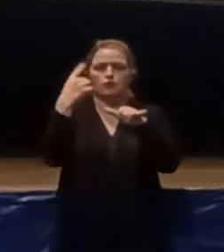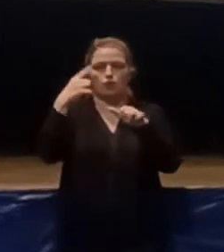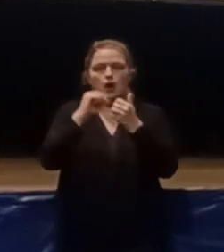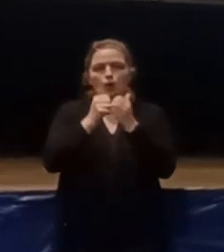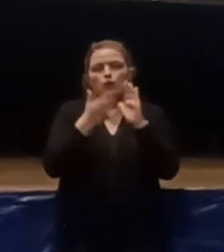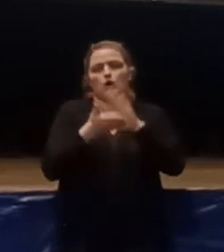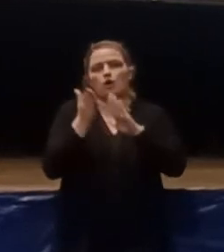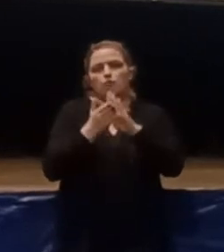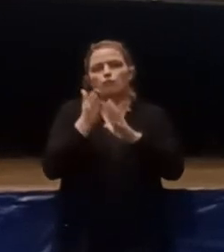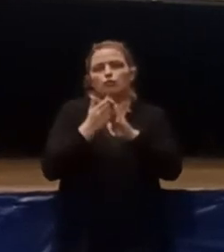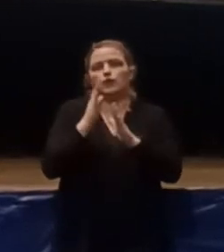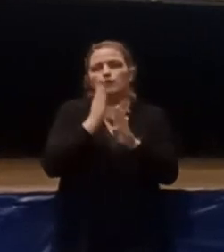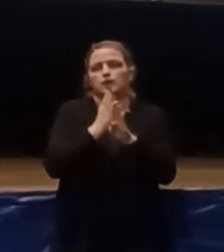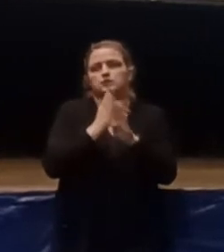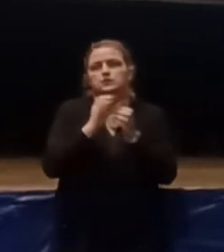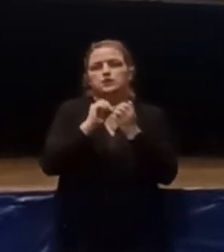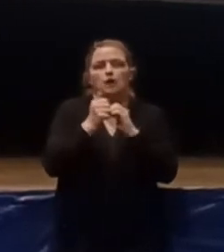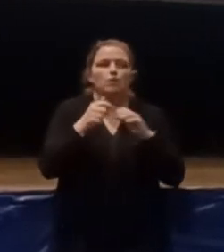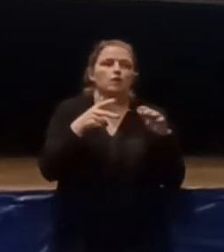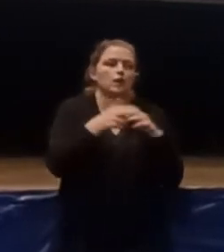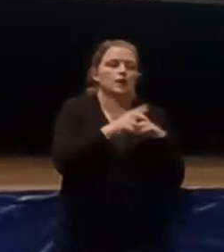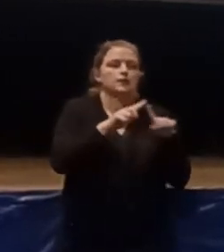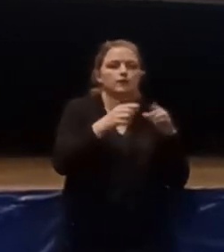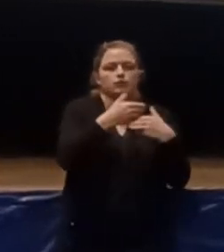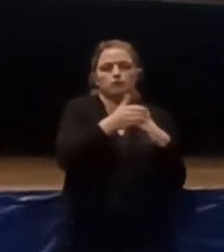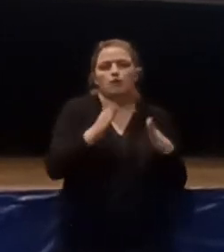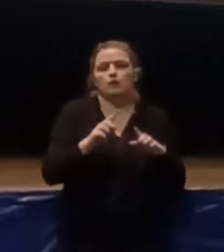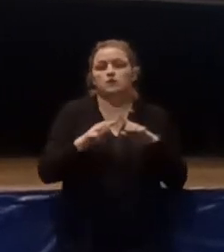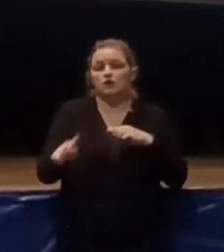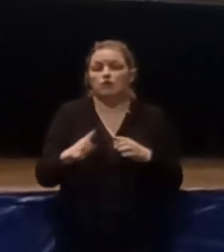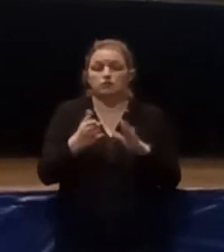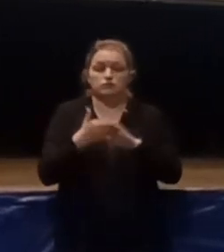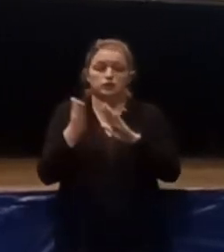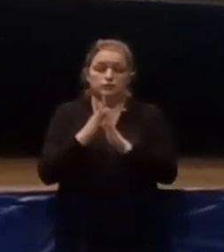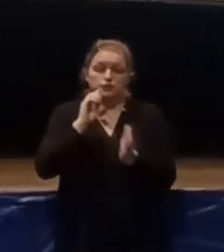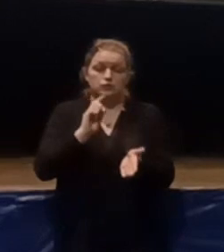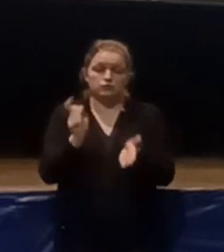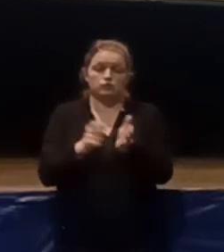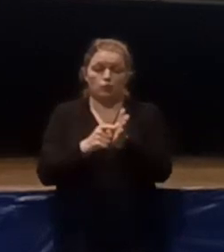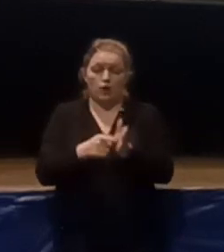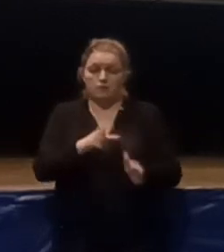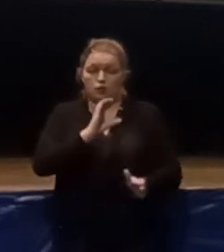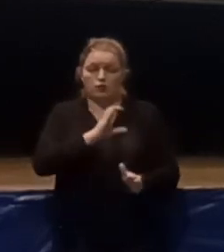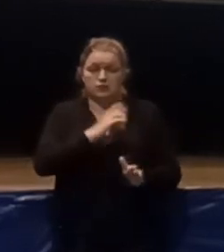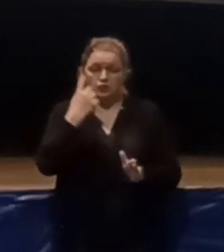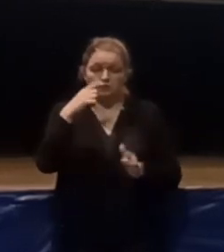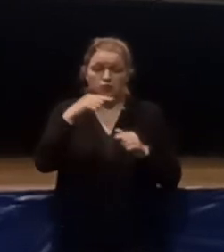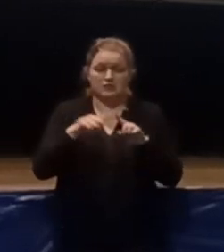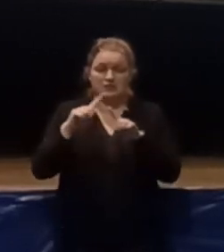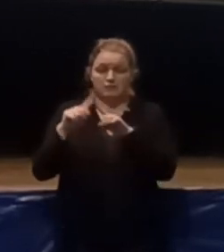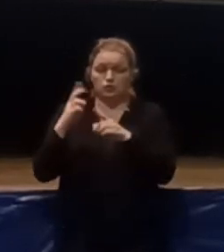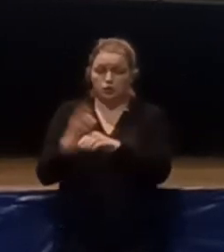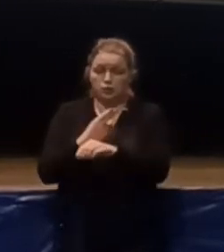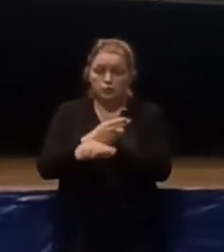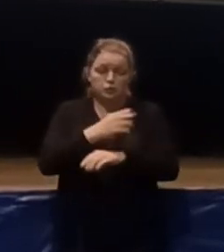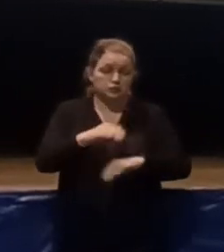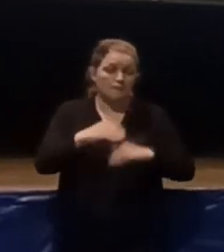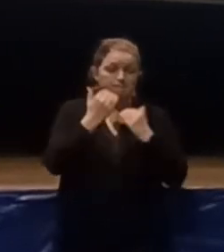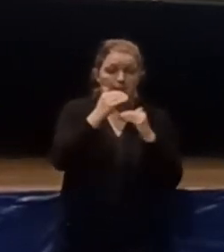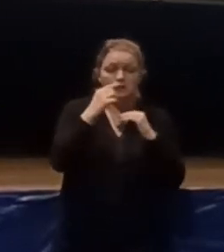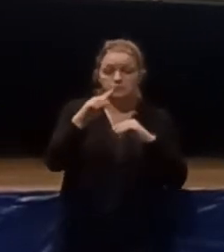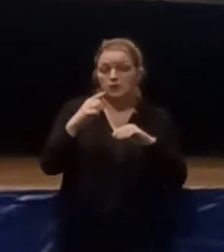those, how we're cutting our different blocks and our service criteria for making use of those, maximizing